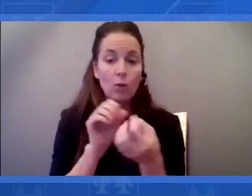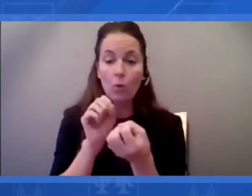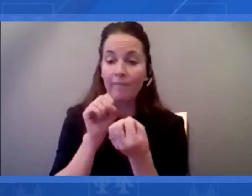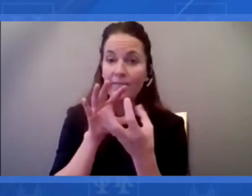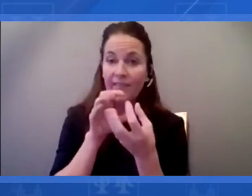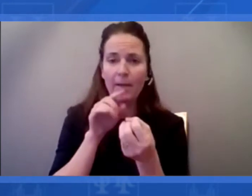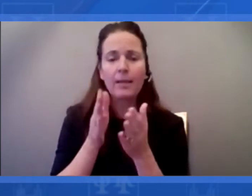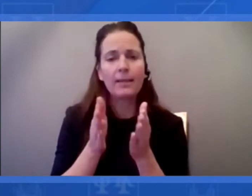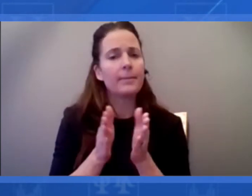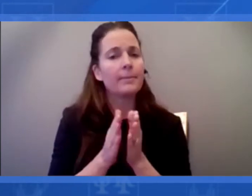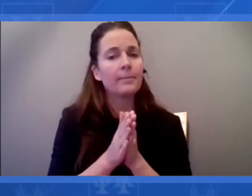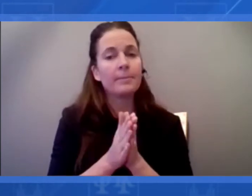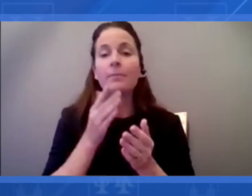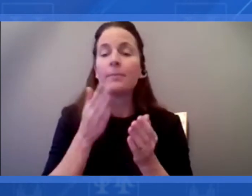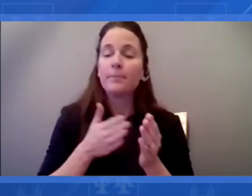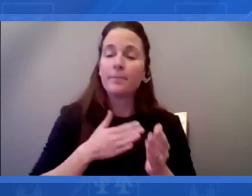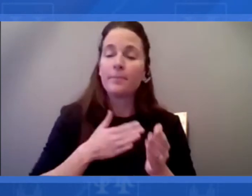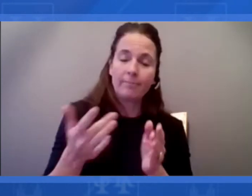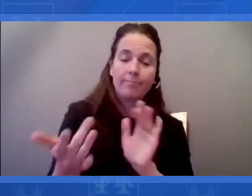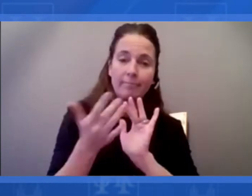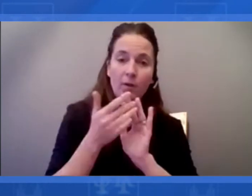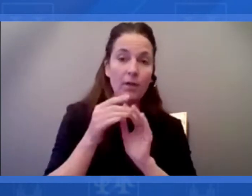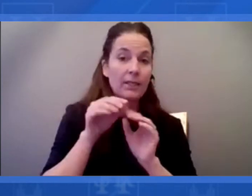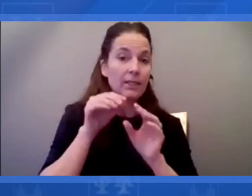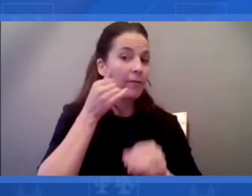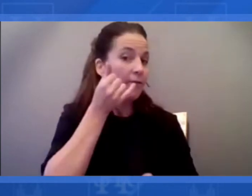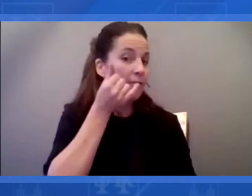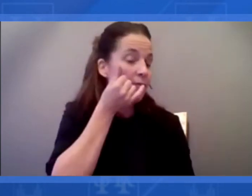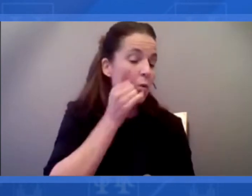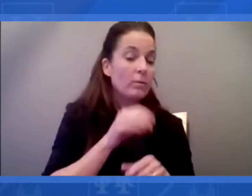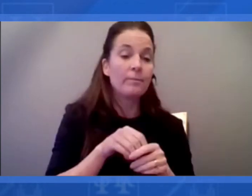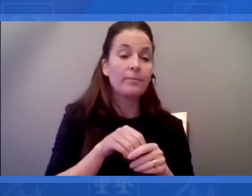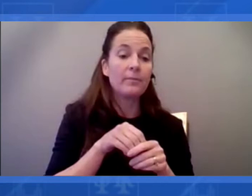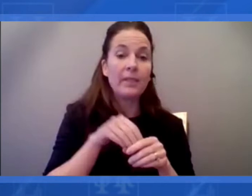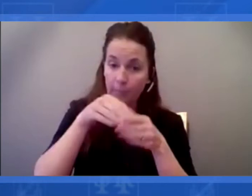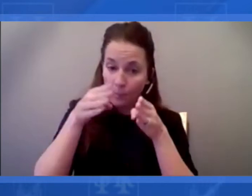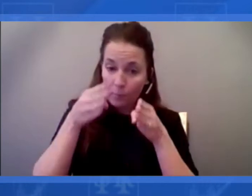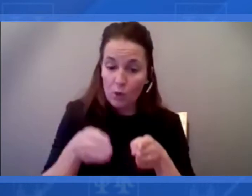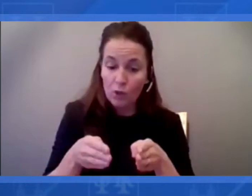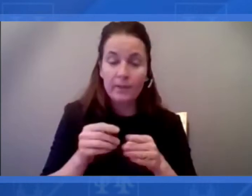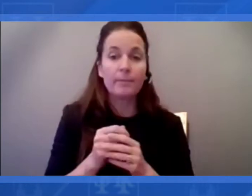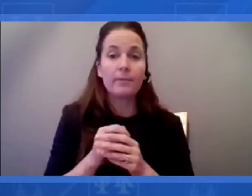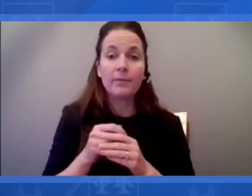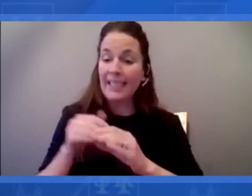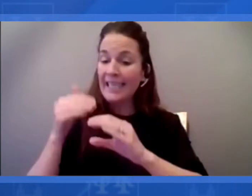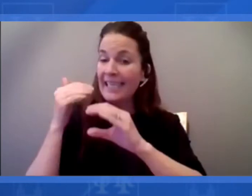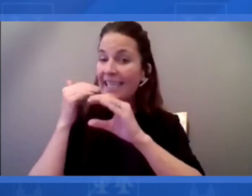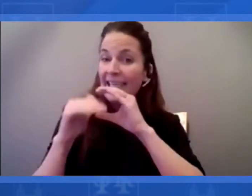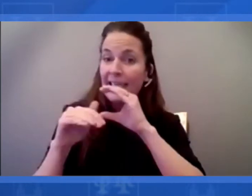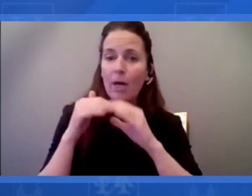phone, in person, over email, and through social media.